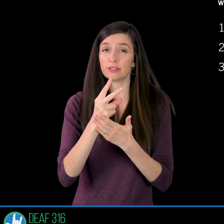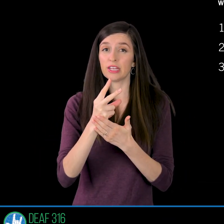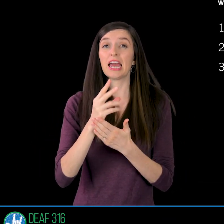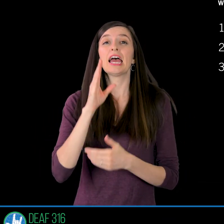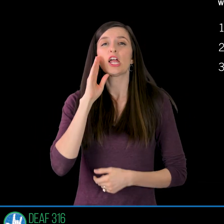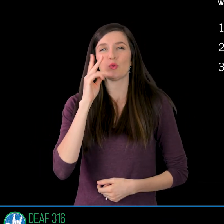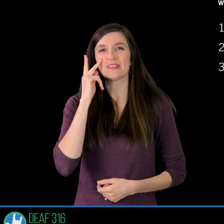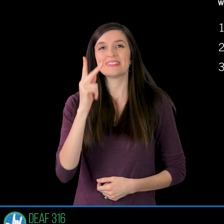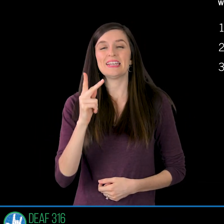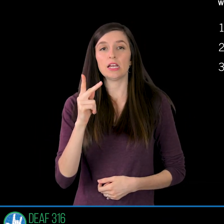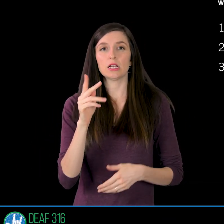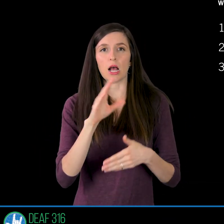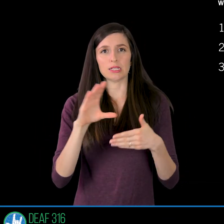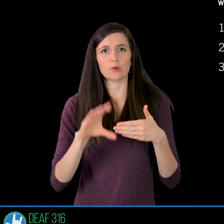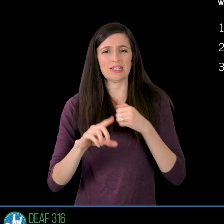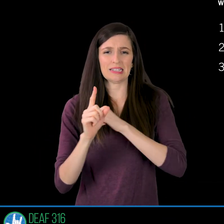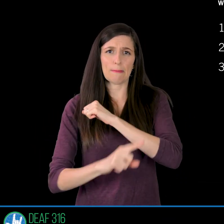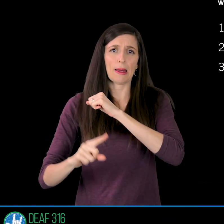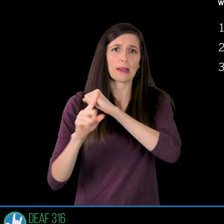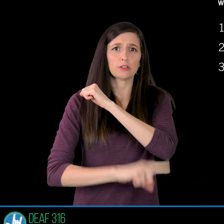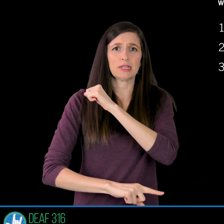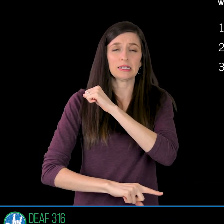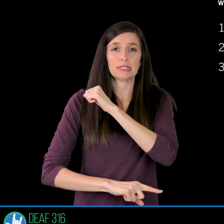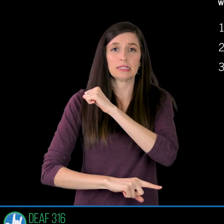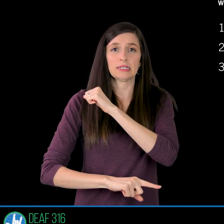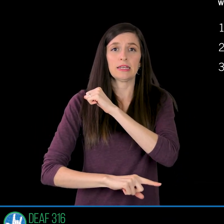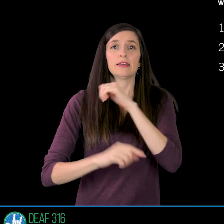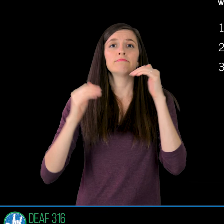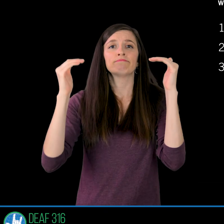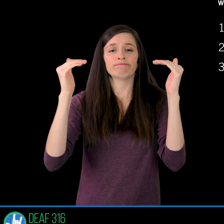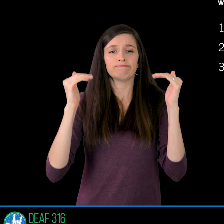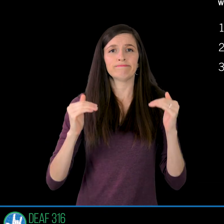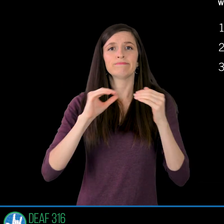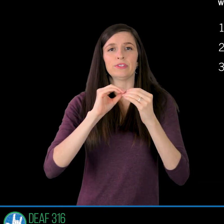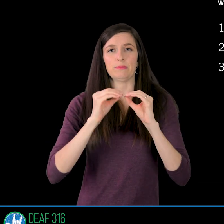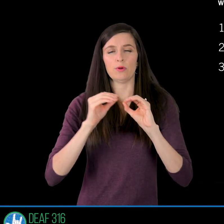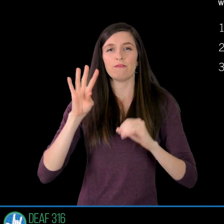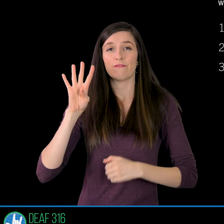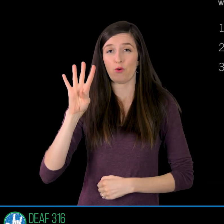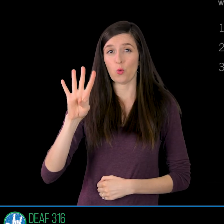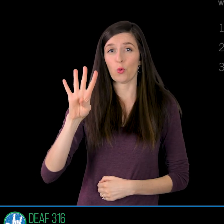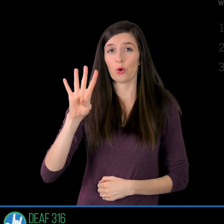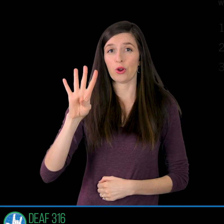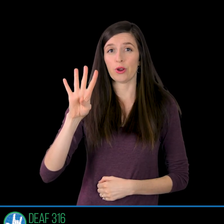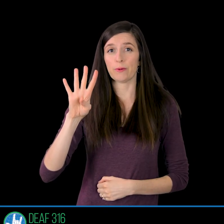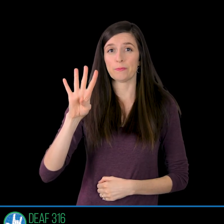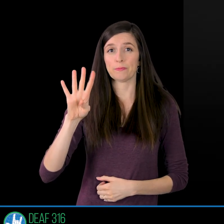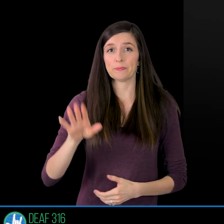failed. And we will see the consequence of that in session number 4.